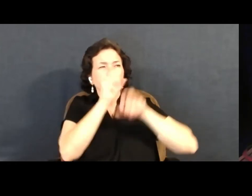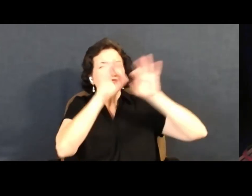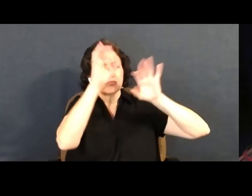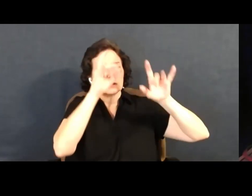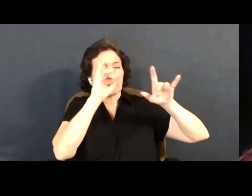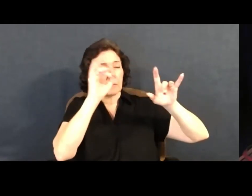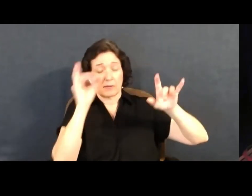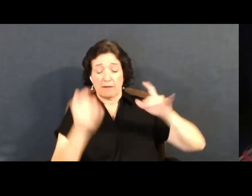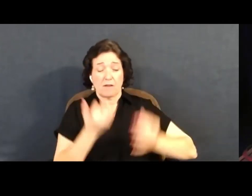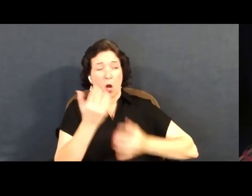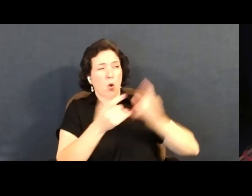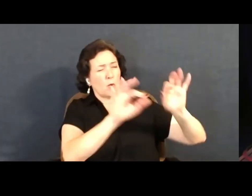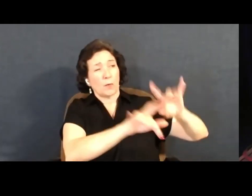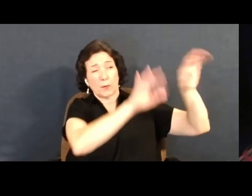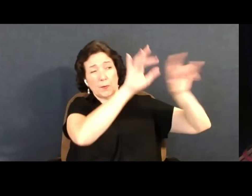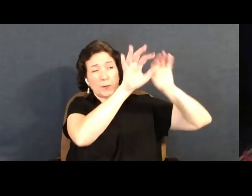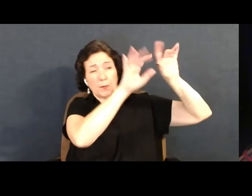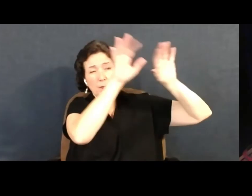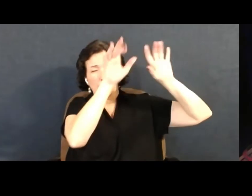held within the dome of that cave.